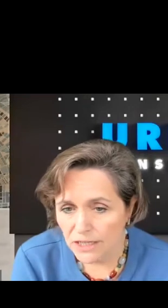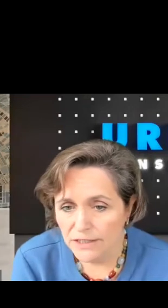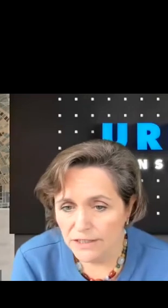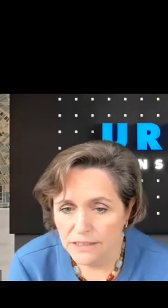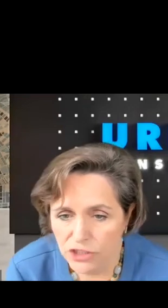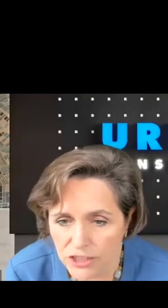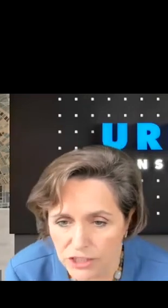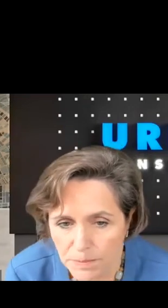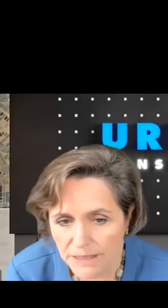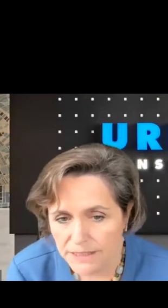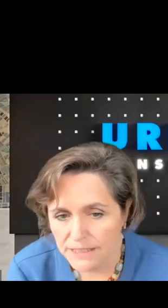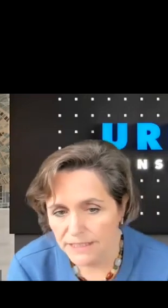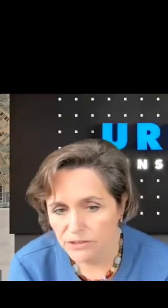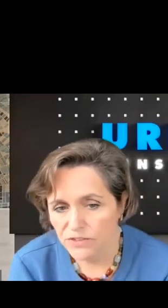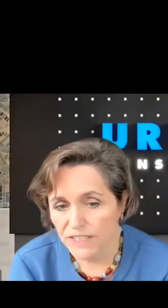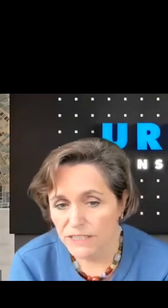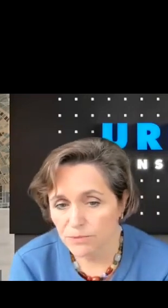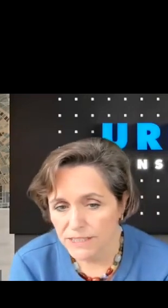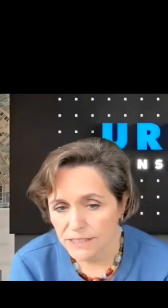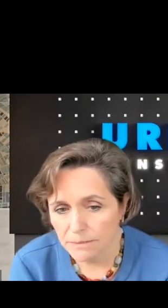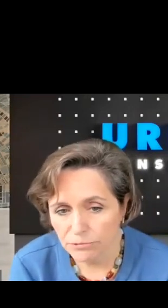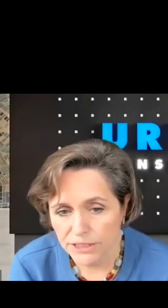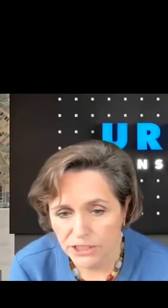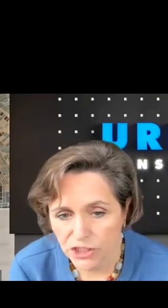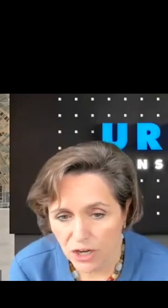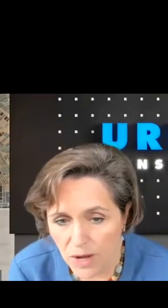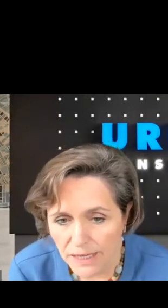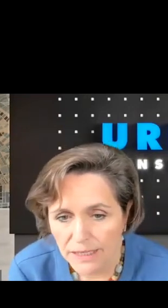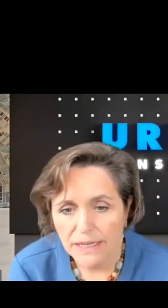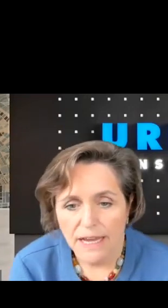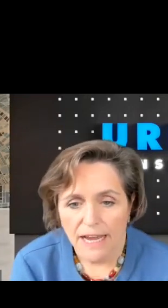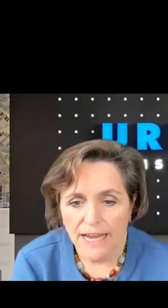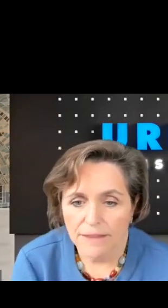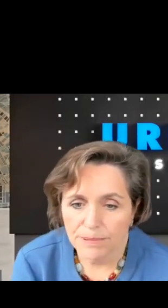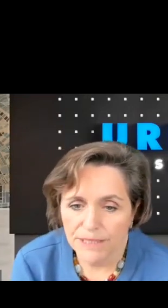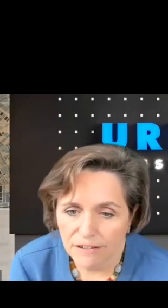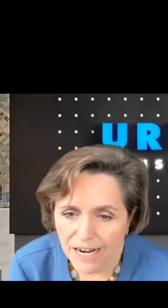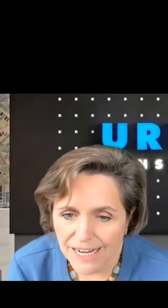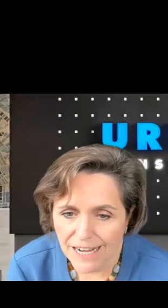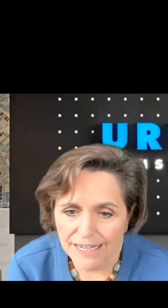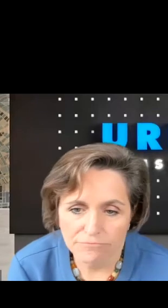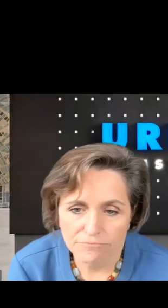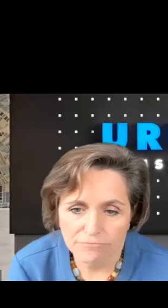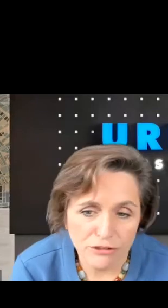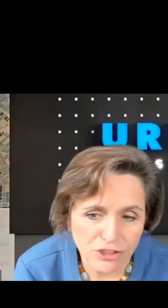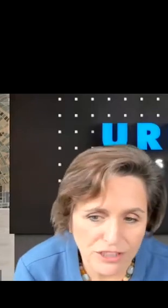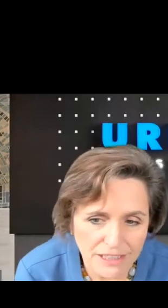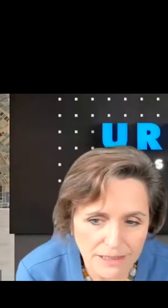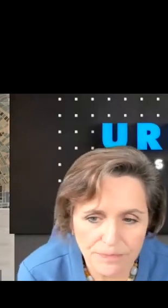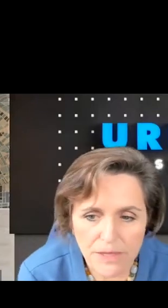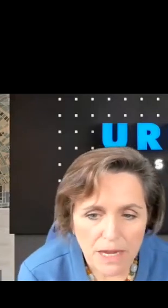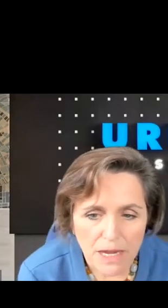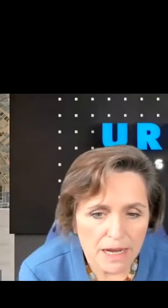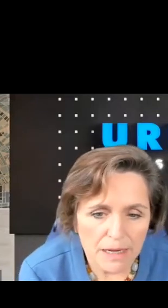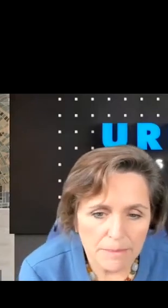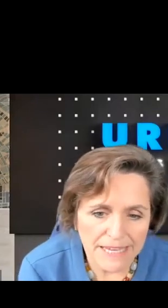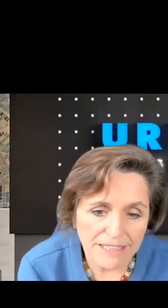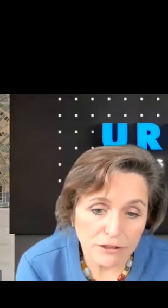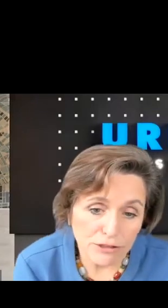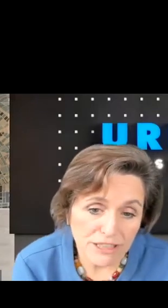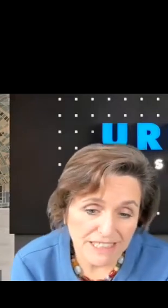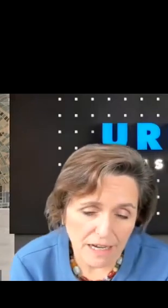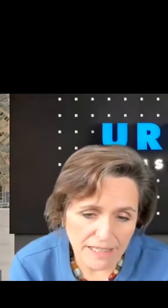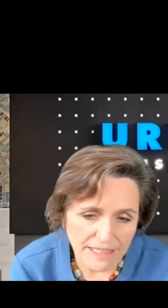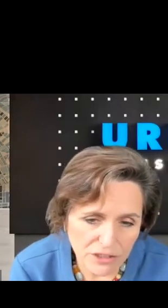acknowledge the Justice Policy Center's Vice President, Preeti Chauhan, and the PRII research team.